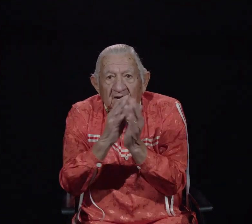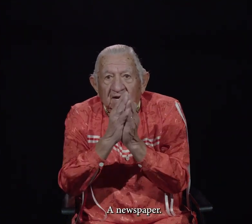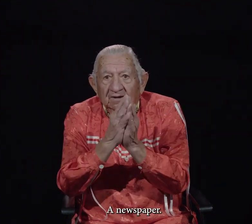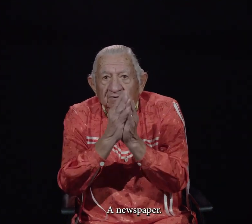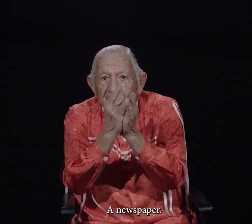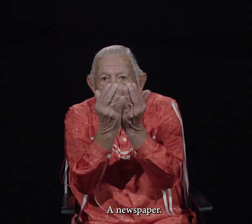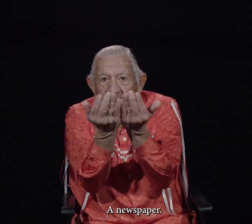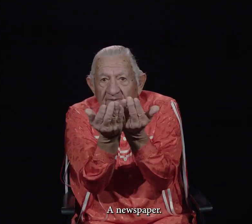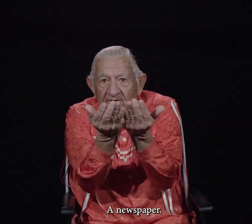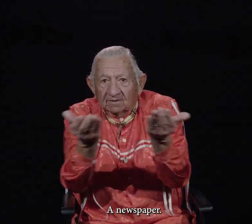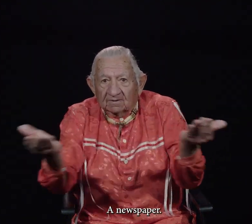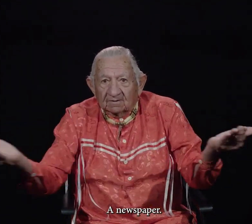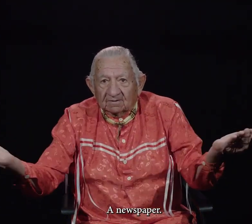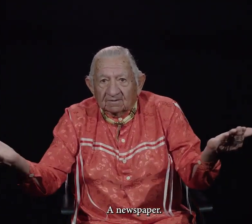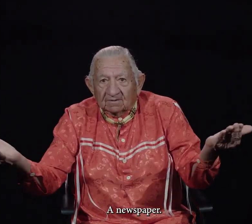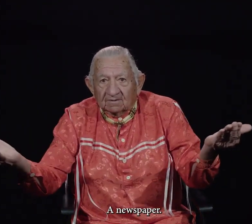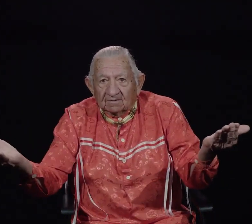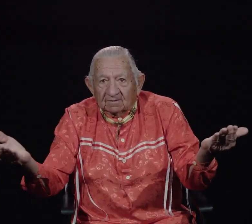A newspaper.